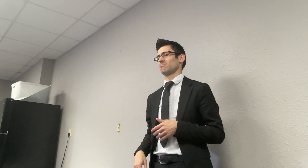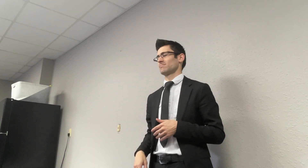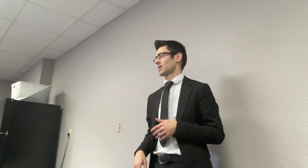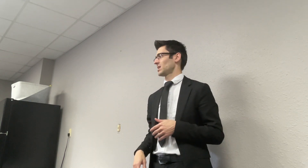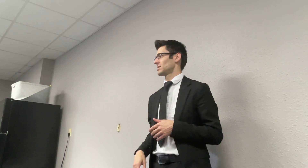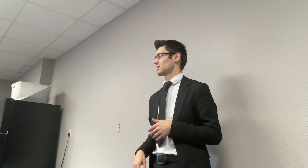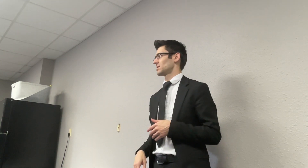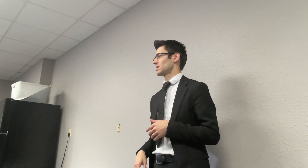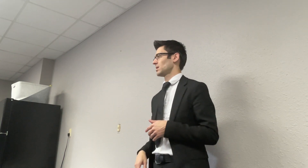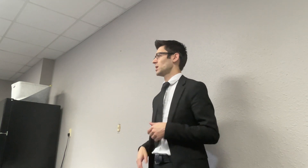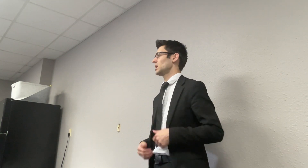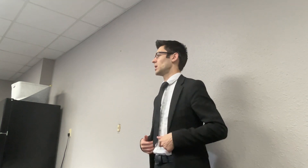Okay? Year.